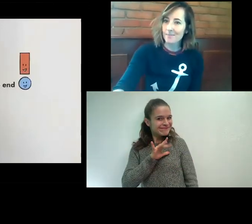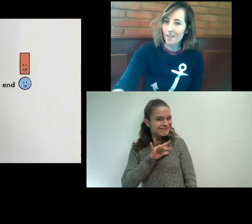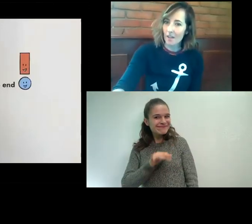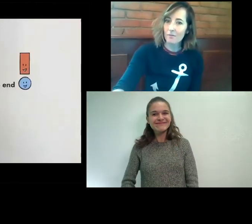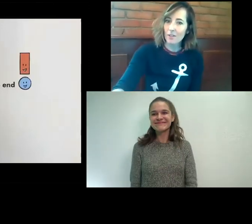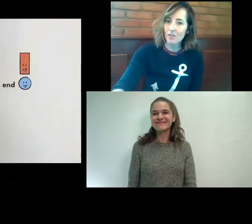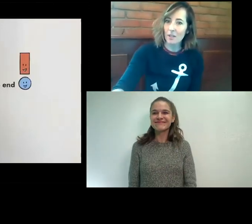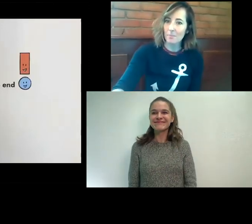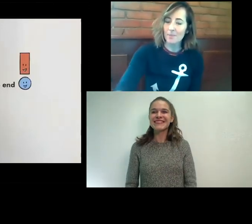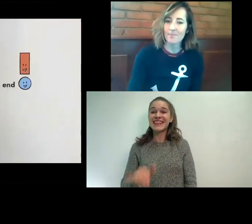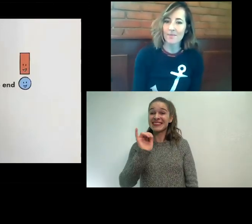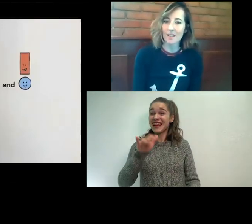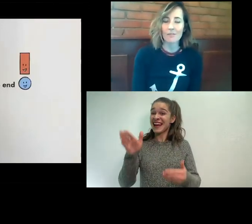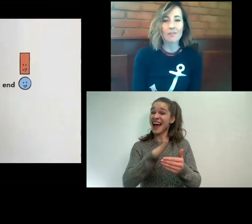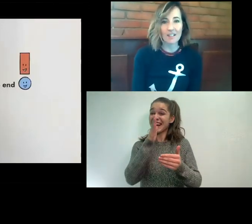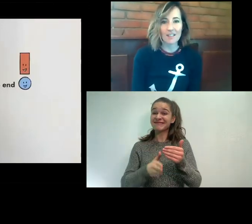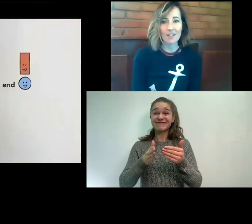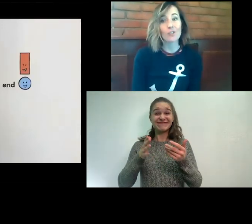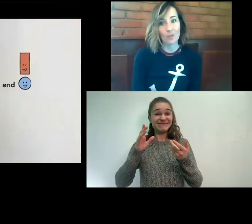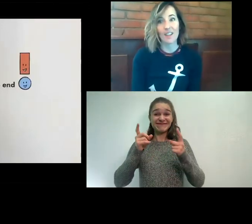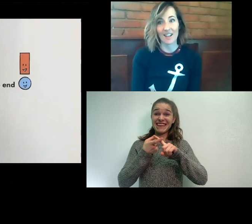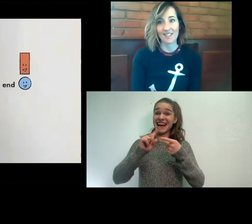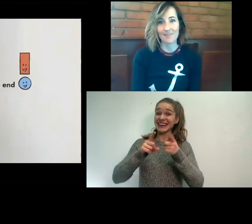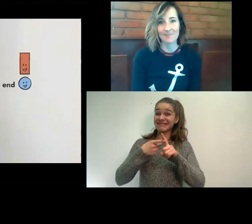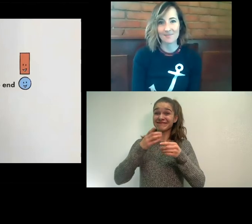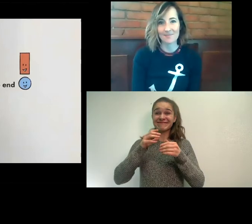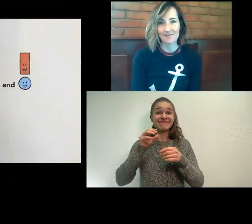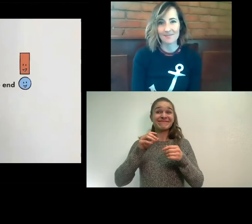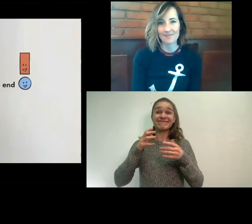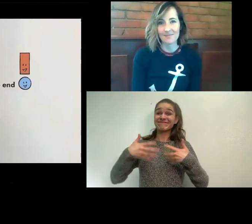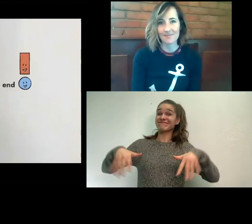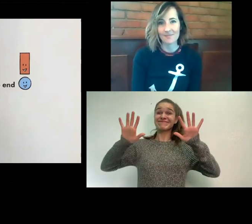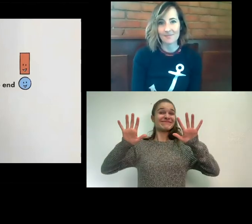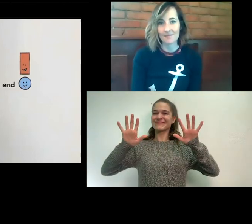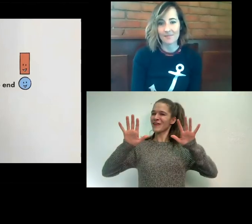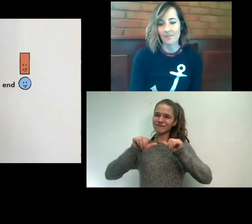end of friendship. Friends to the end.